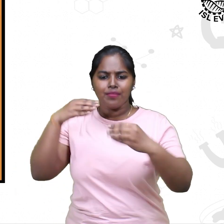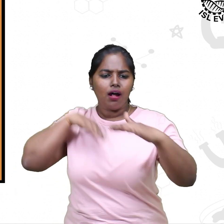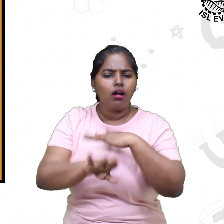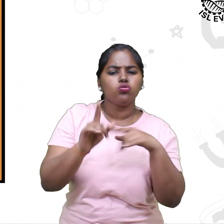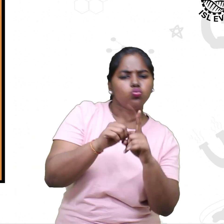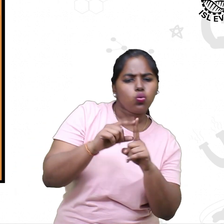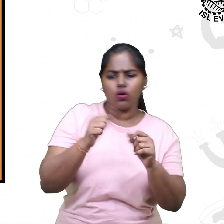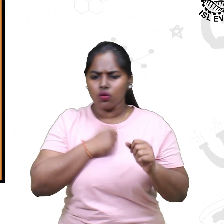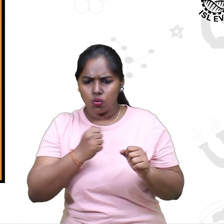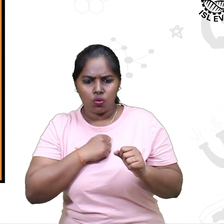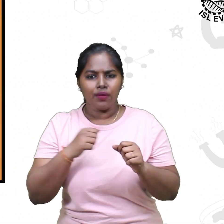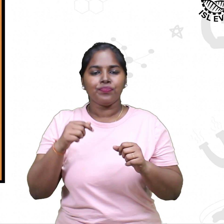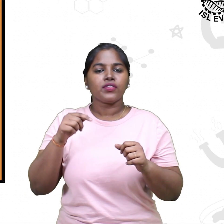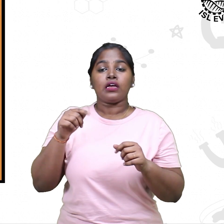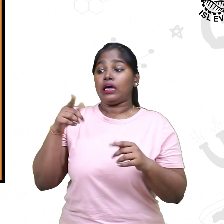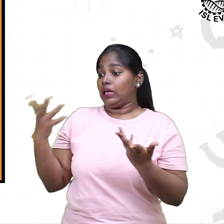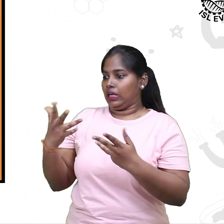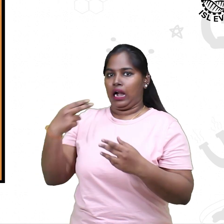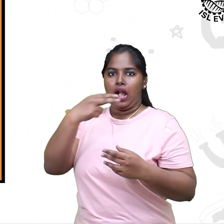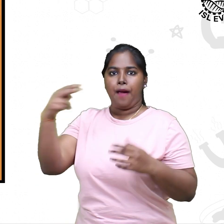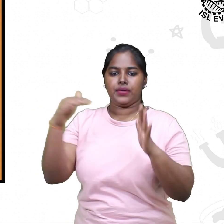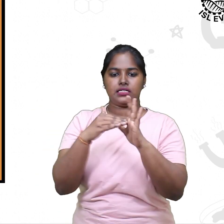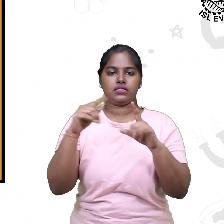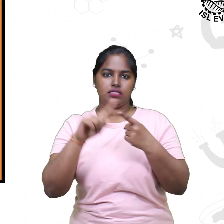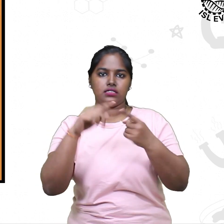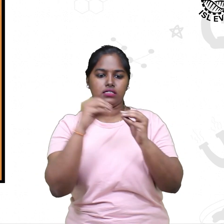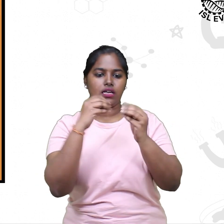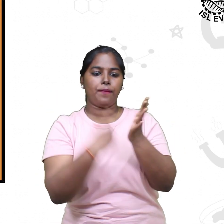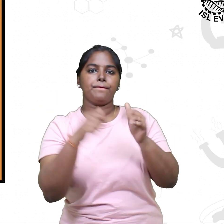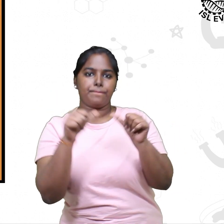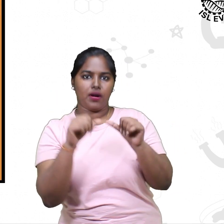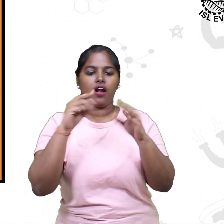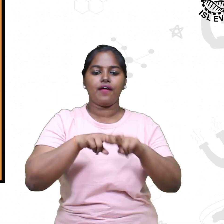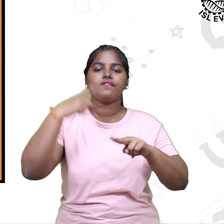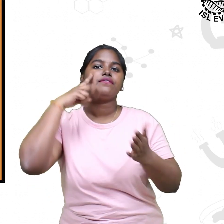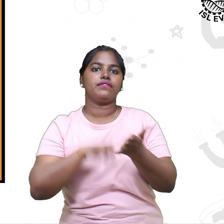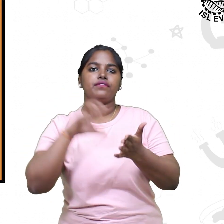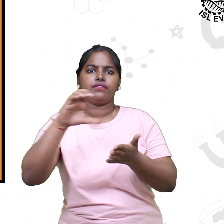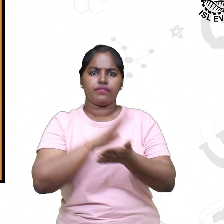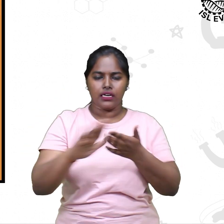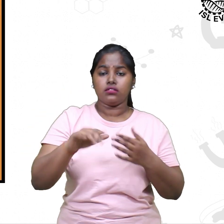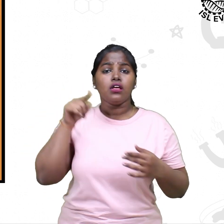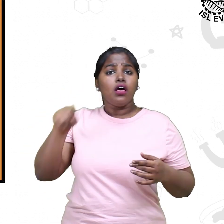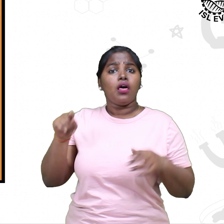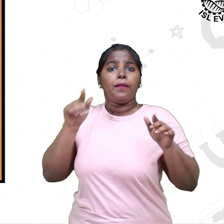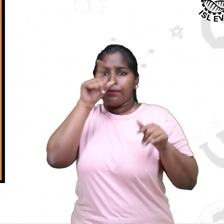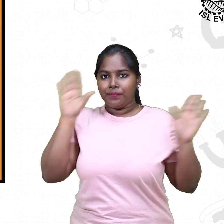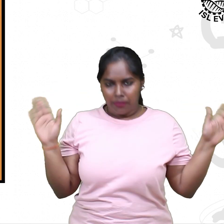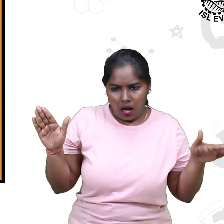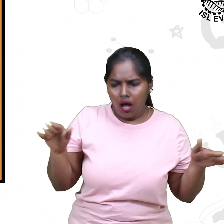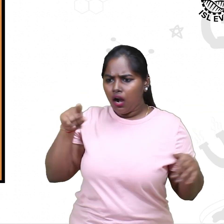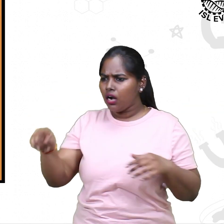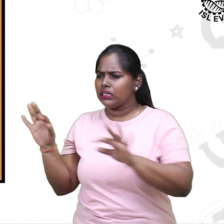Berkeley, which was looking at zebra finches, And zebra finches are birds which learn to sing, but they follow a model of